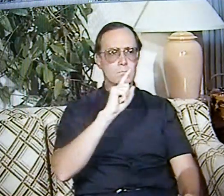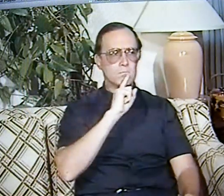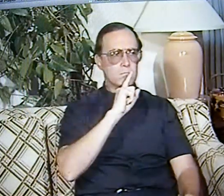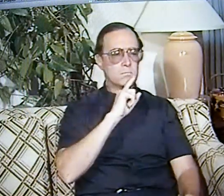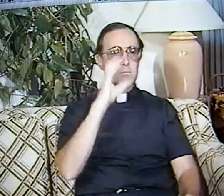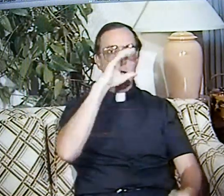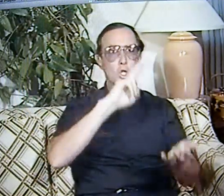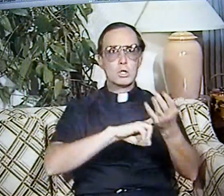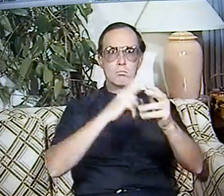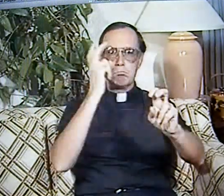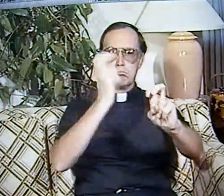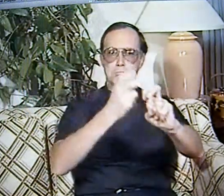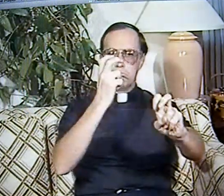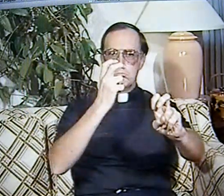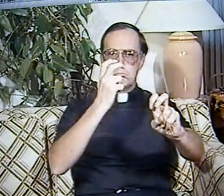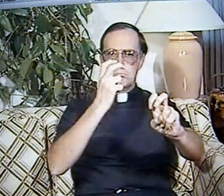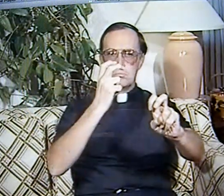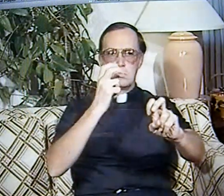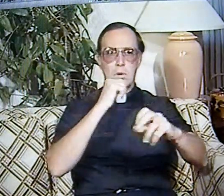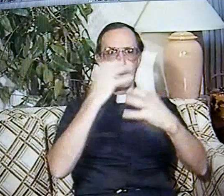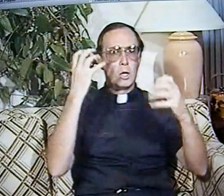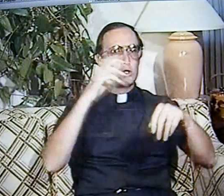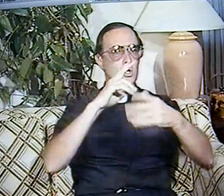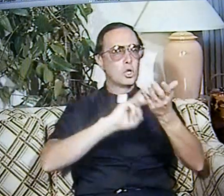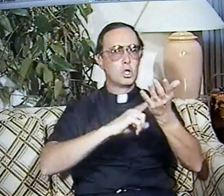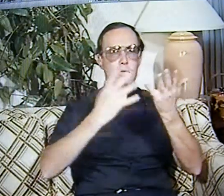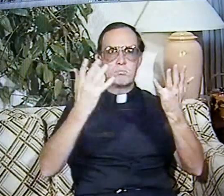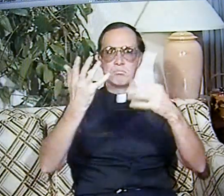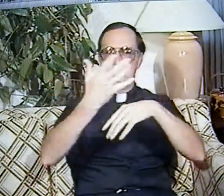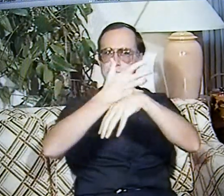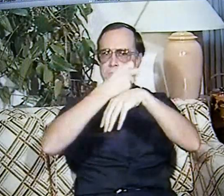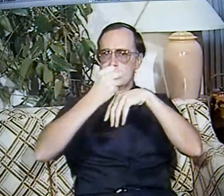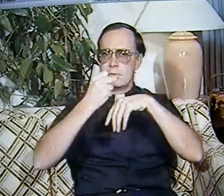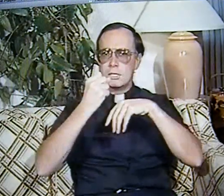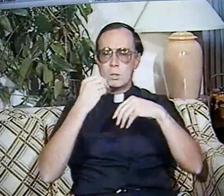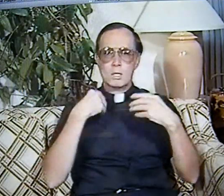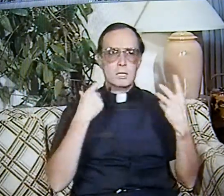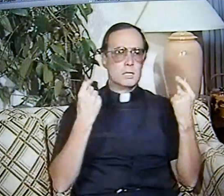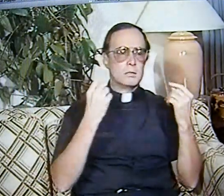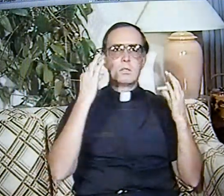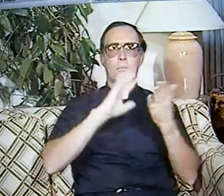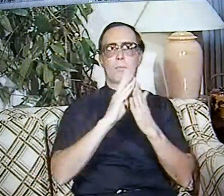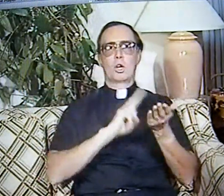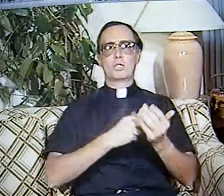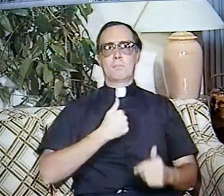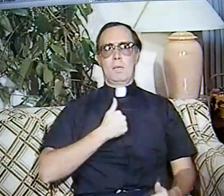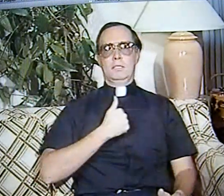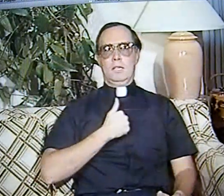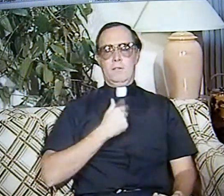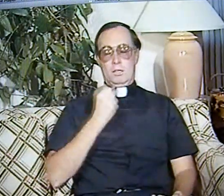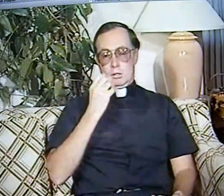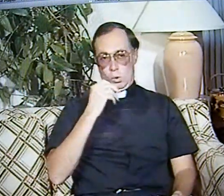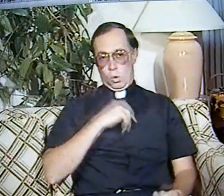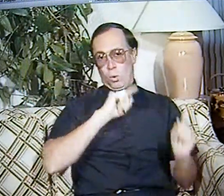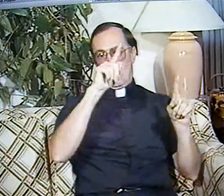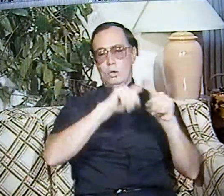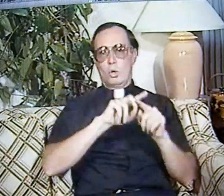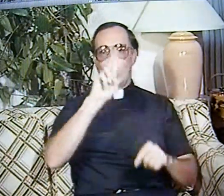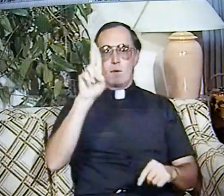nurse, because it's required that there's a nurse. So this is a problem. It's hard to find someone. So I